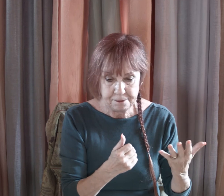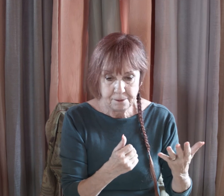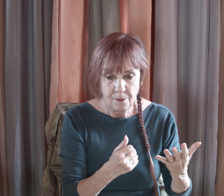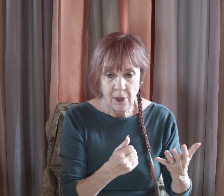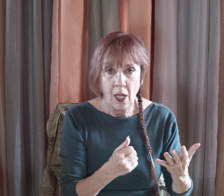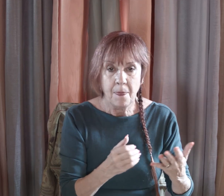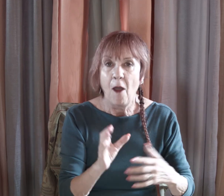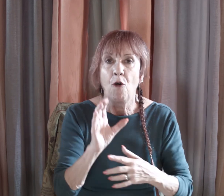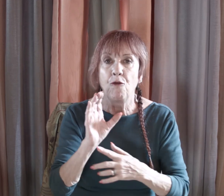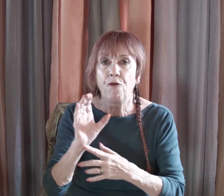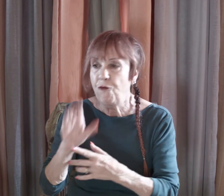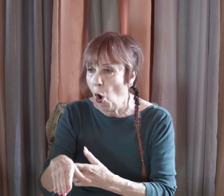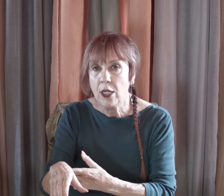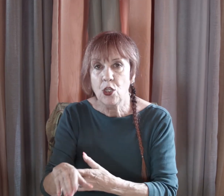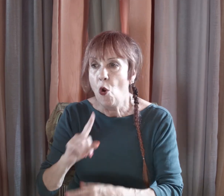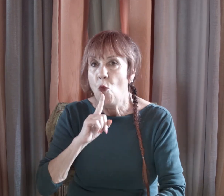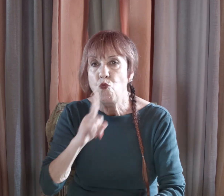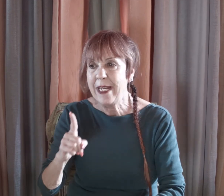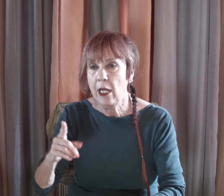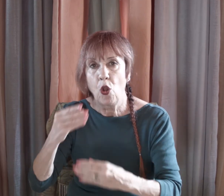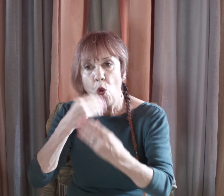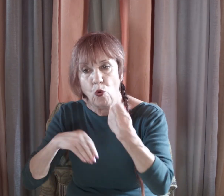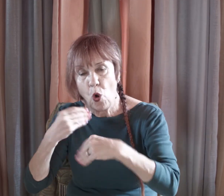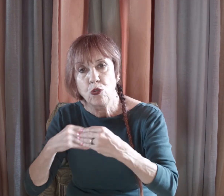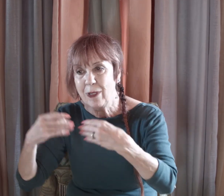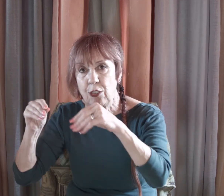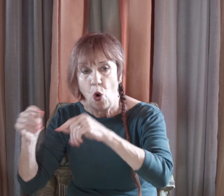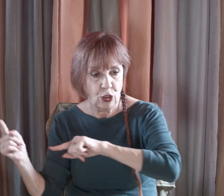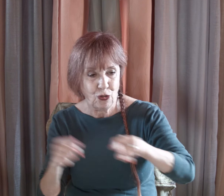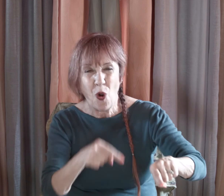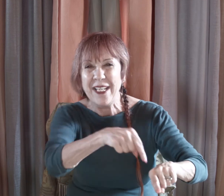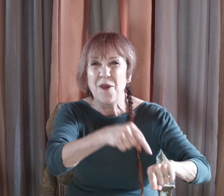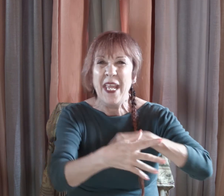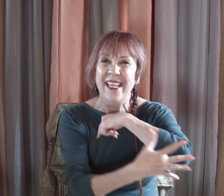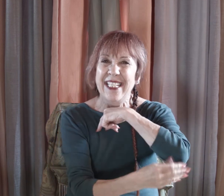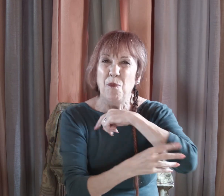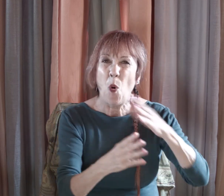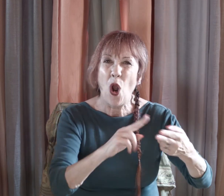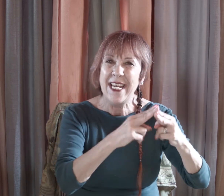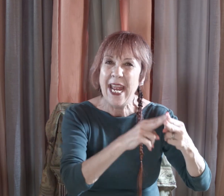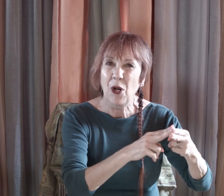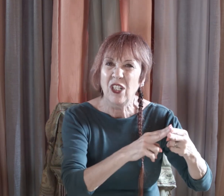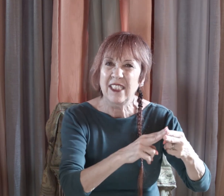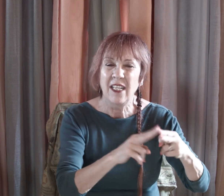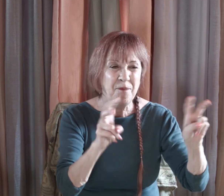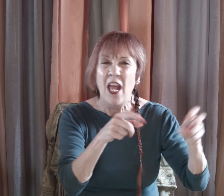real grocery markets to come into what we call food deserts. They don't bother opening up in low-income neighborhoods. Shame on